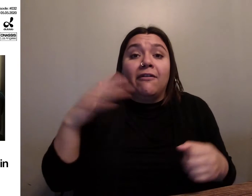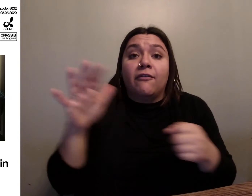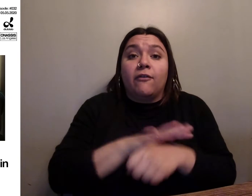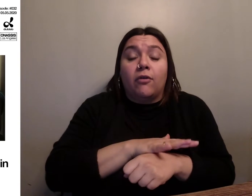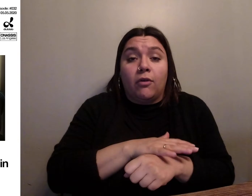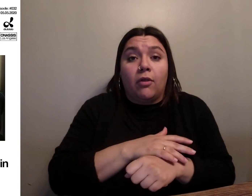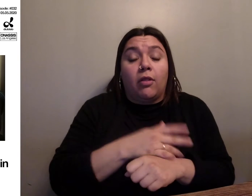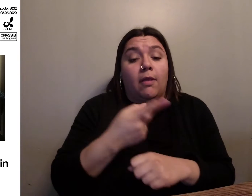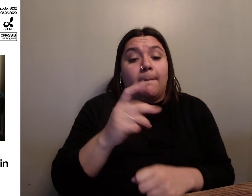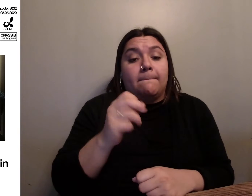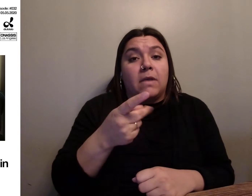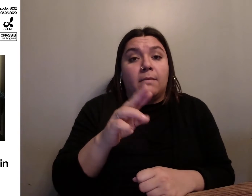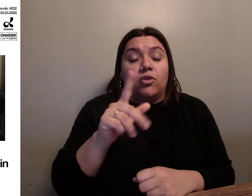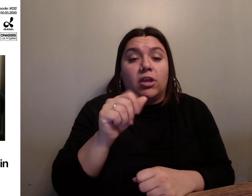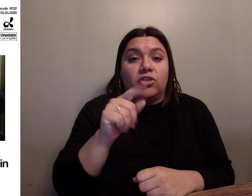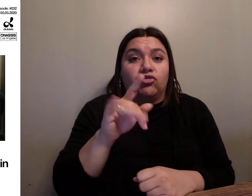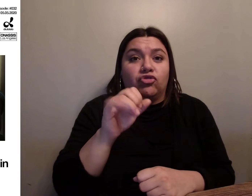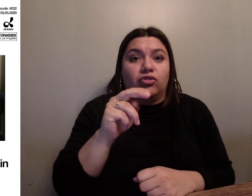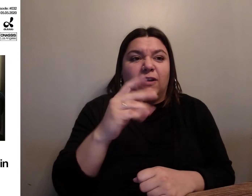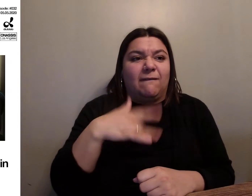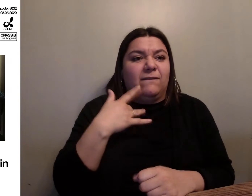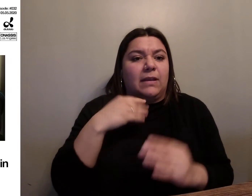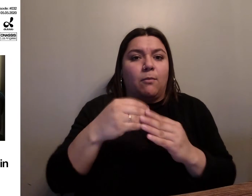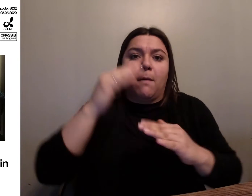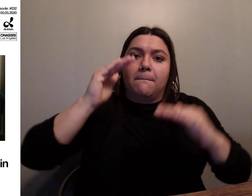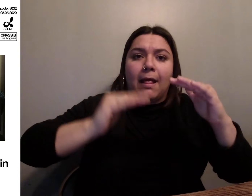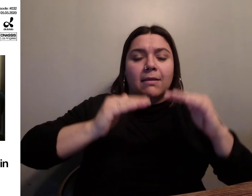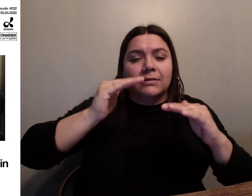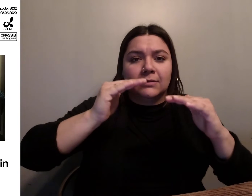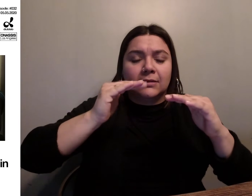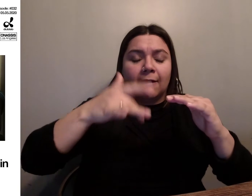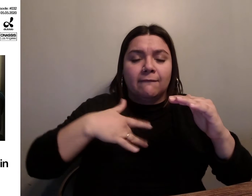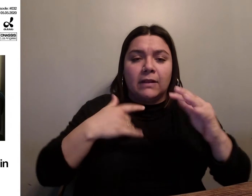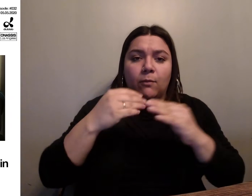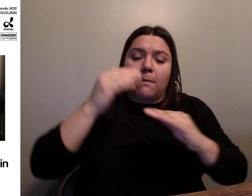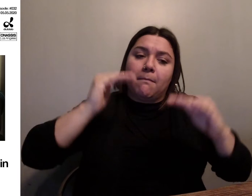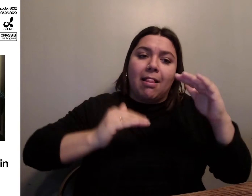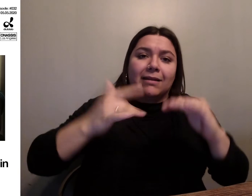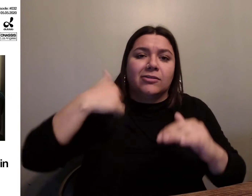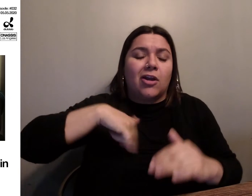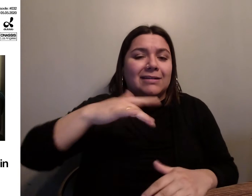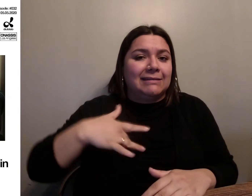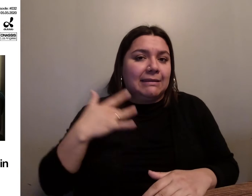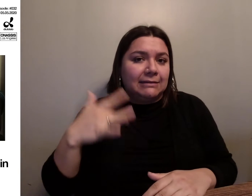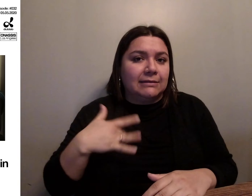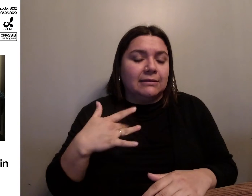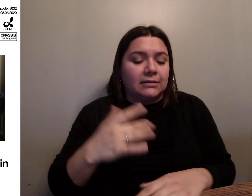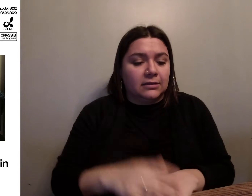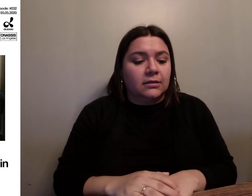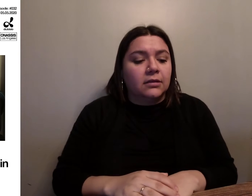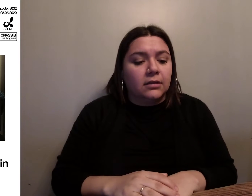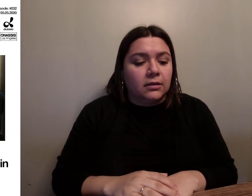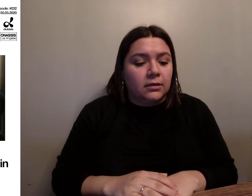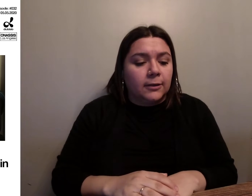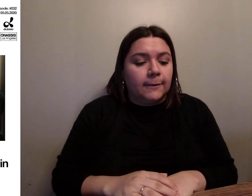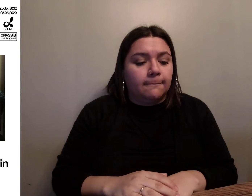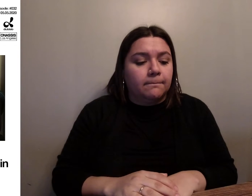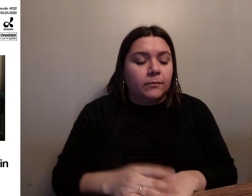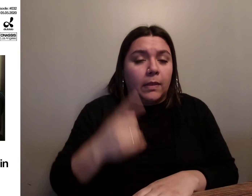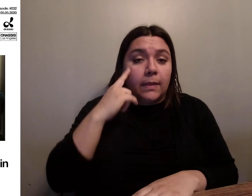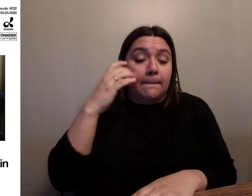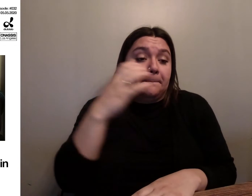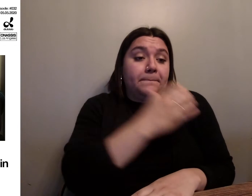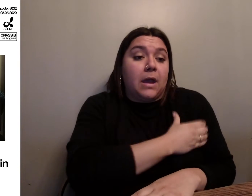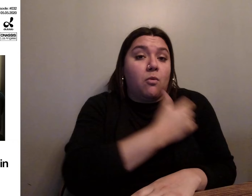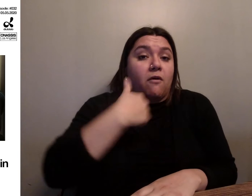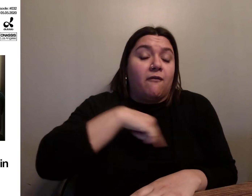our senses and the power of our senses to include a